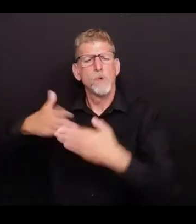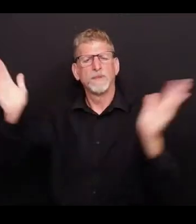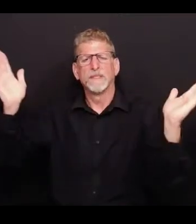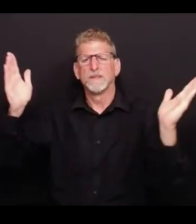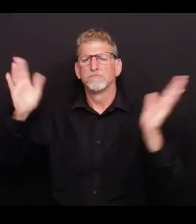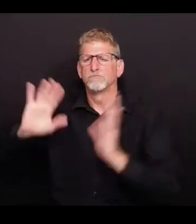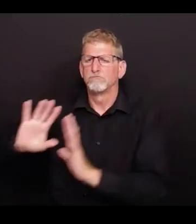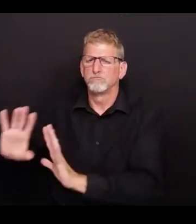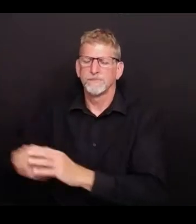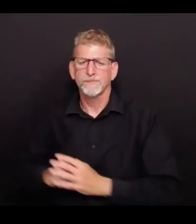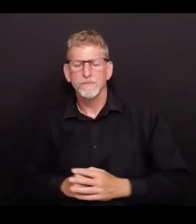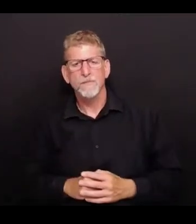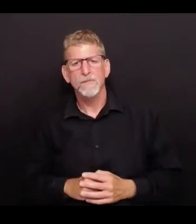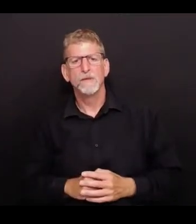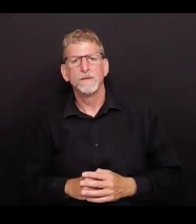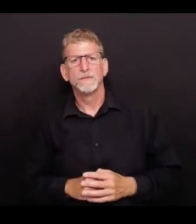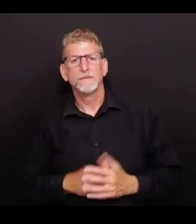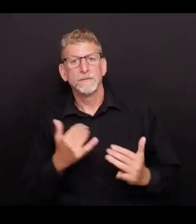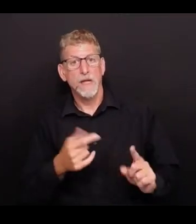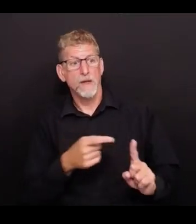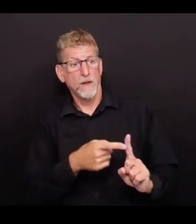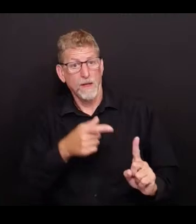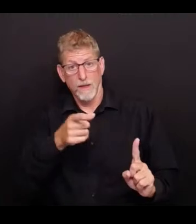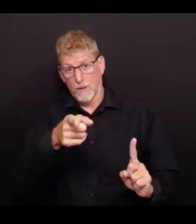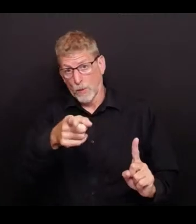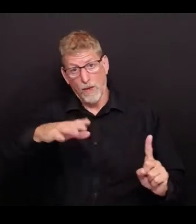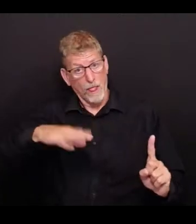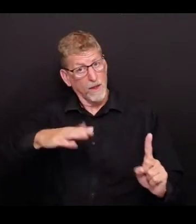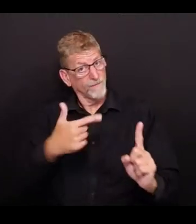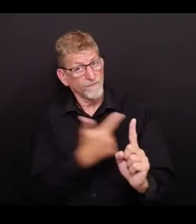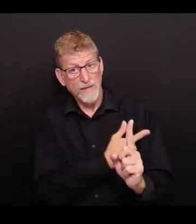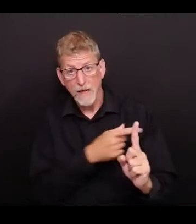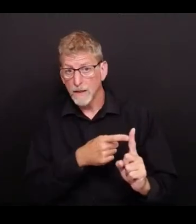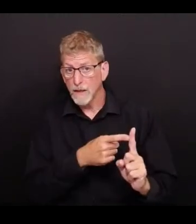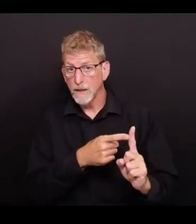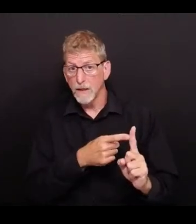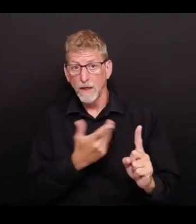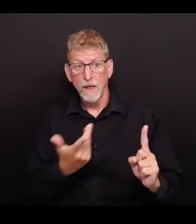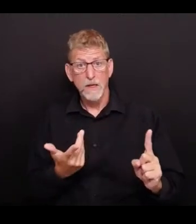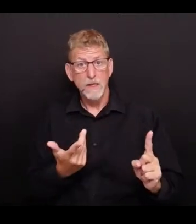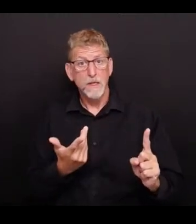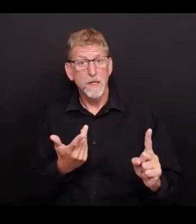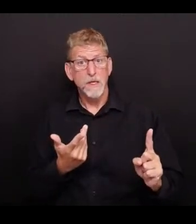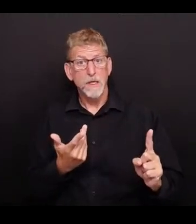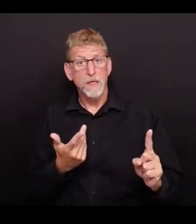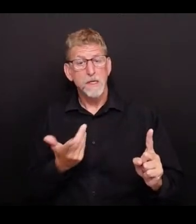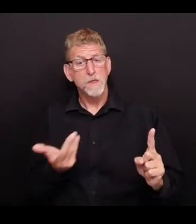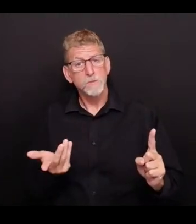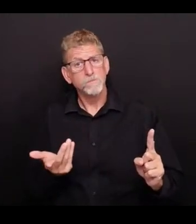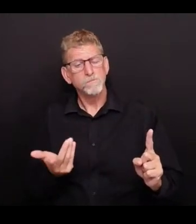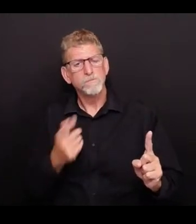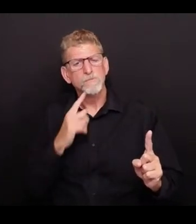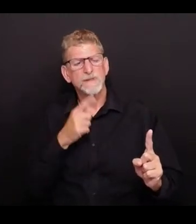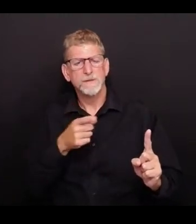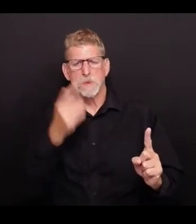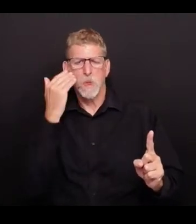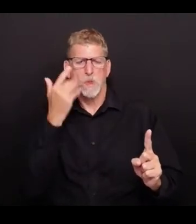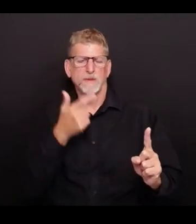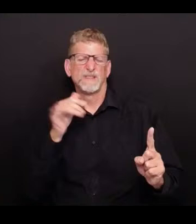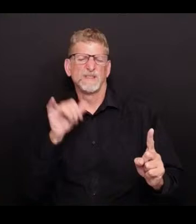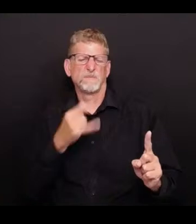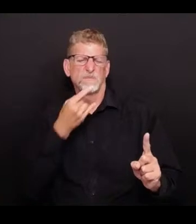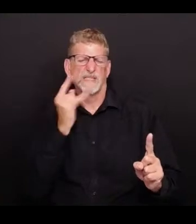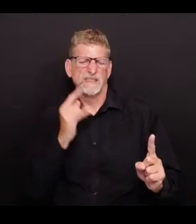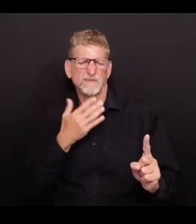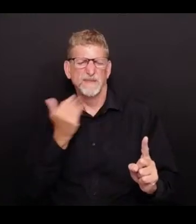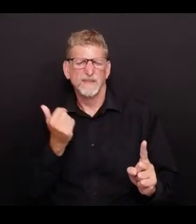safer setting in terms of COVID. If you are not vaccinated, you want to be